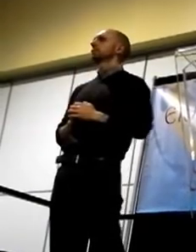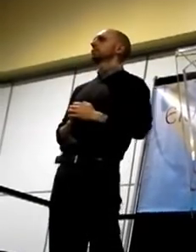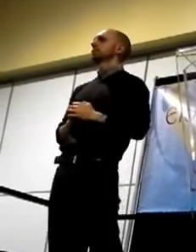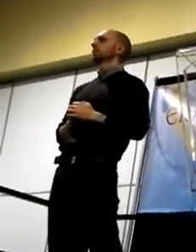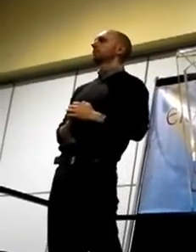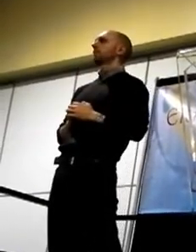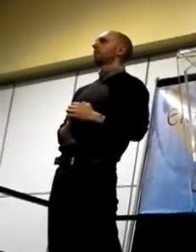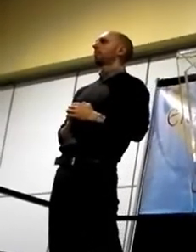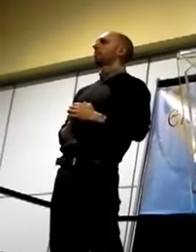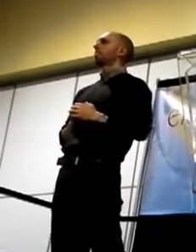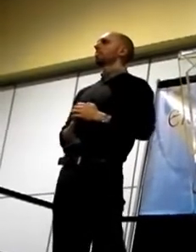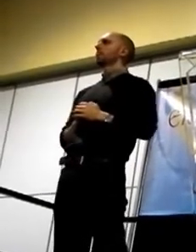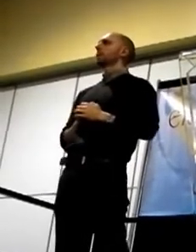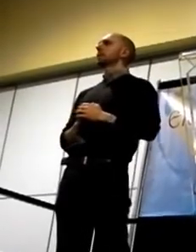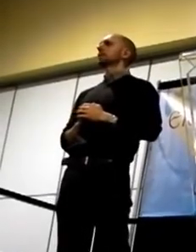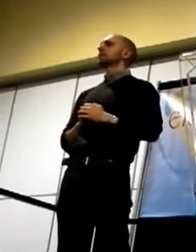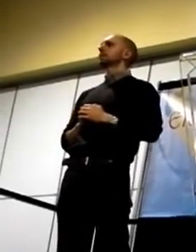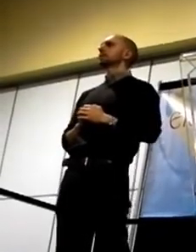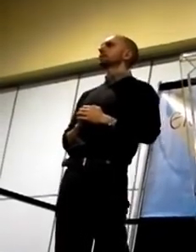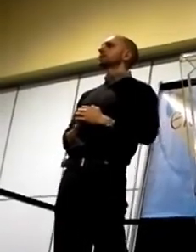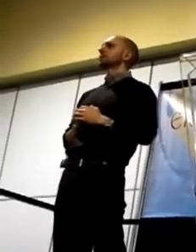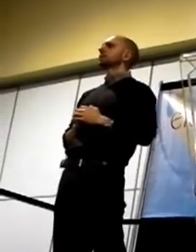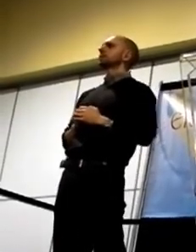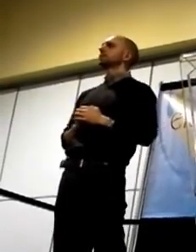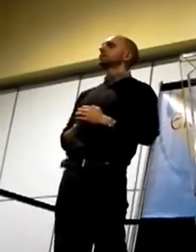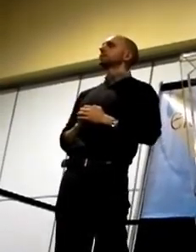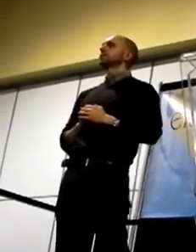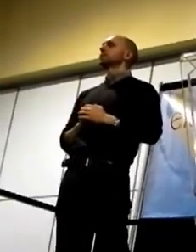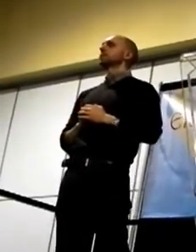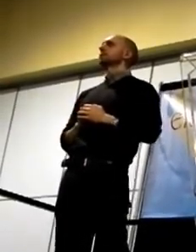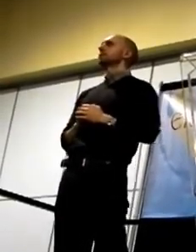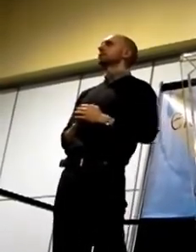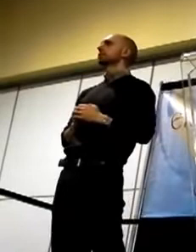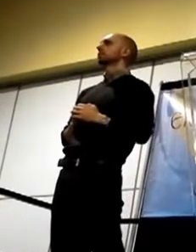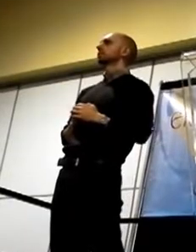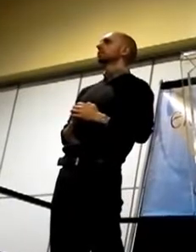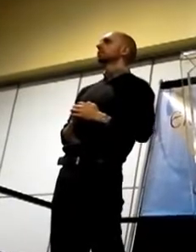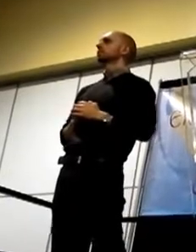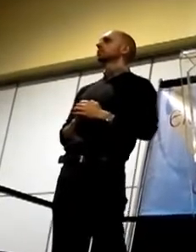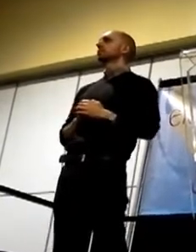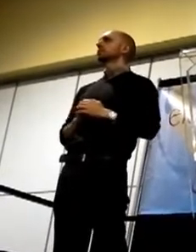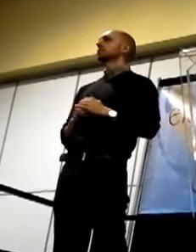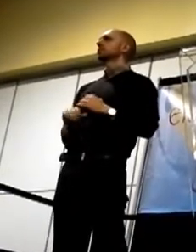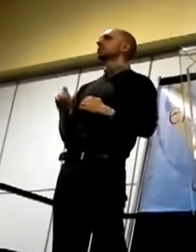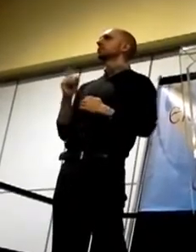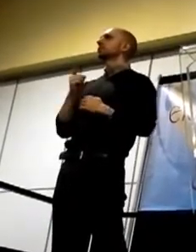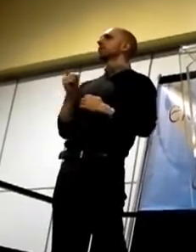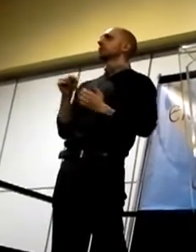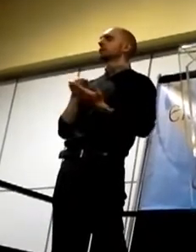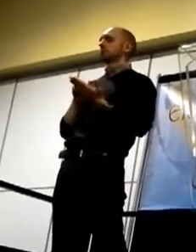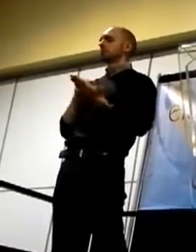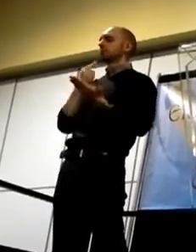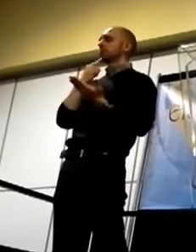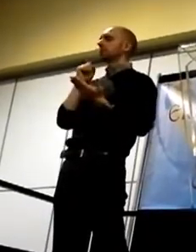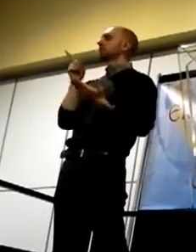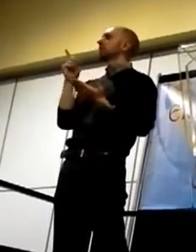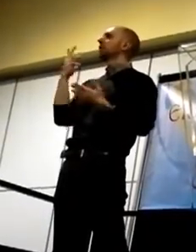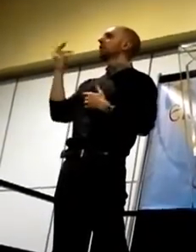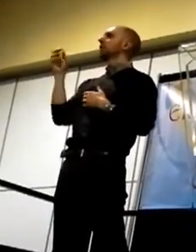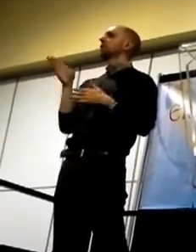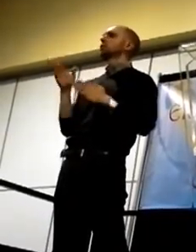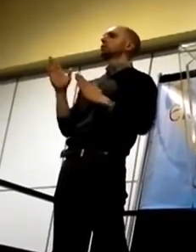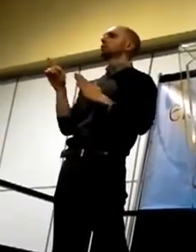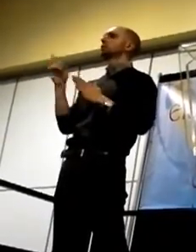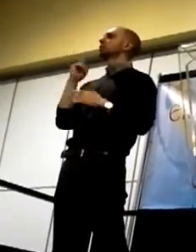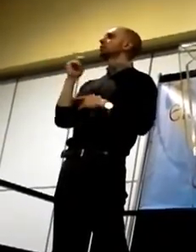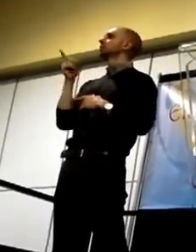the science of iman, musha'ab al-iman, that you remove a dirt from the street. This is how our religion is